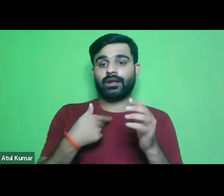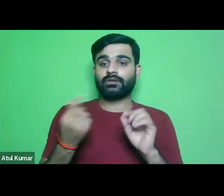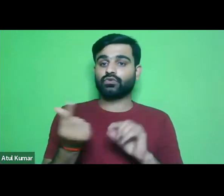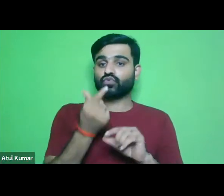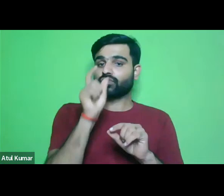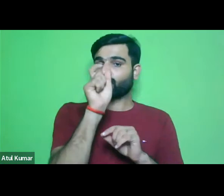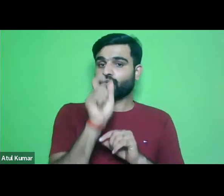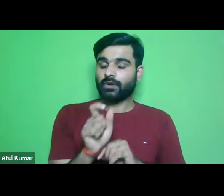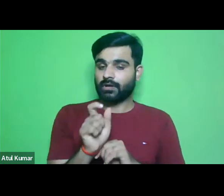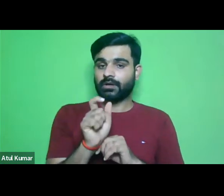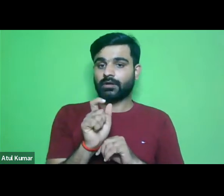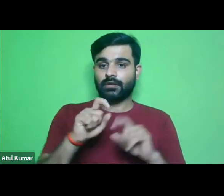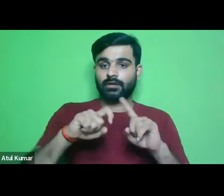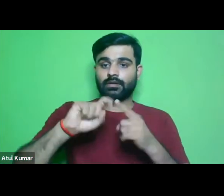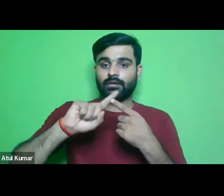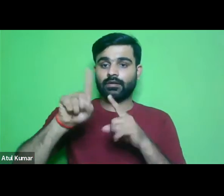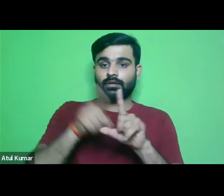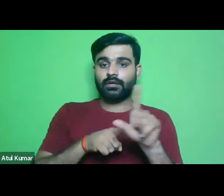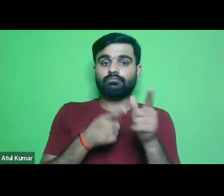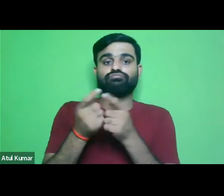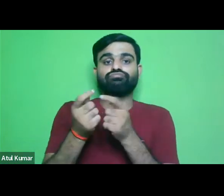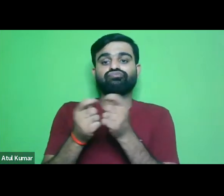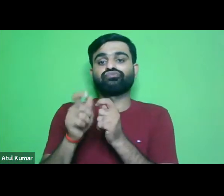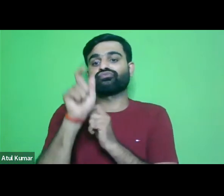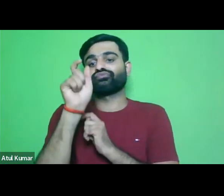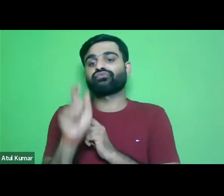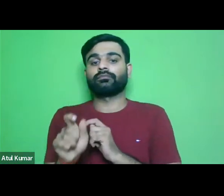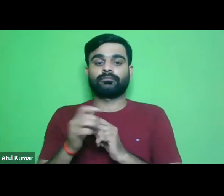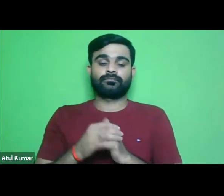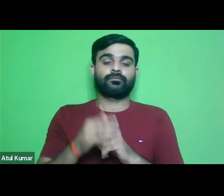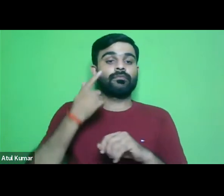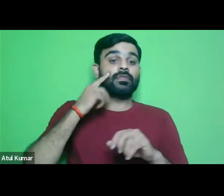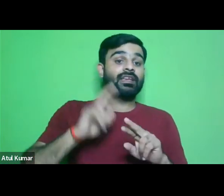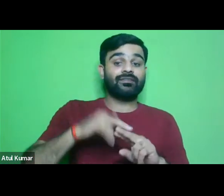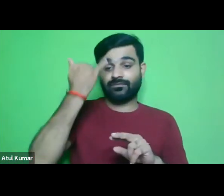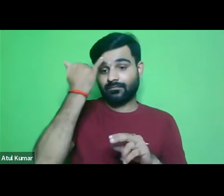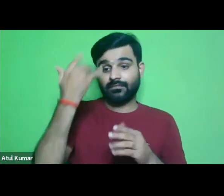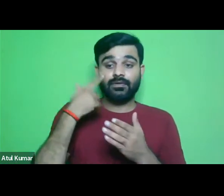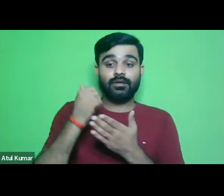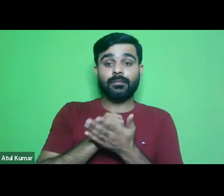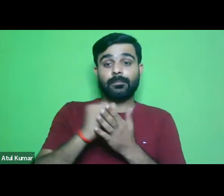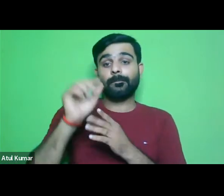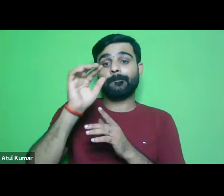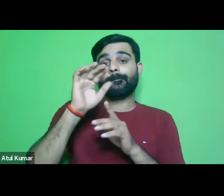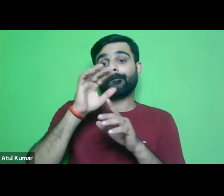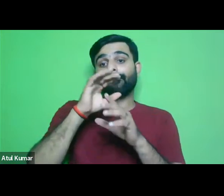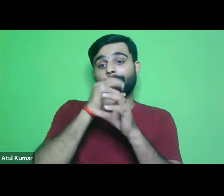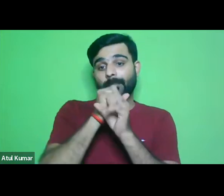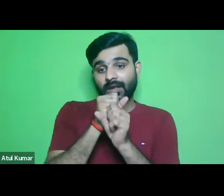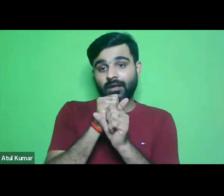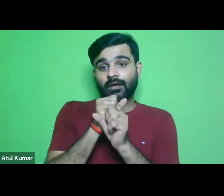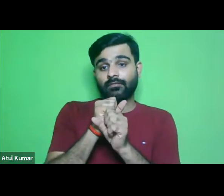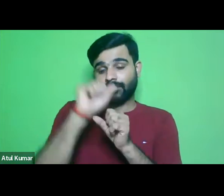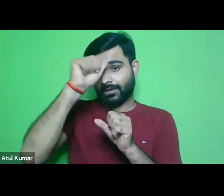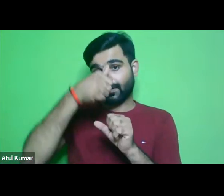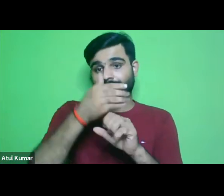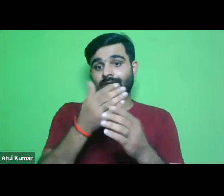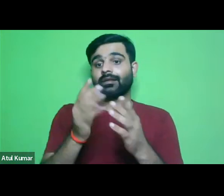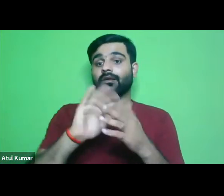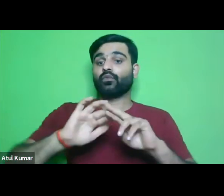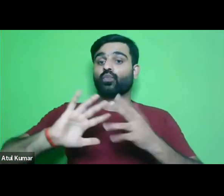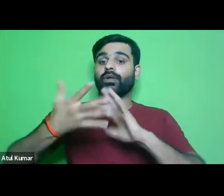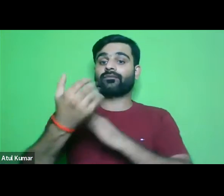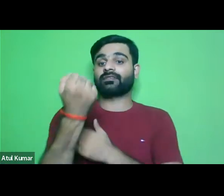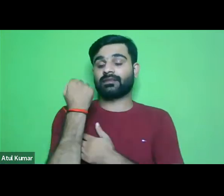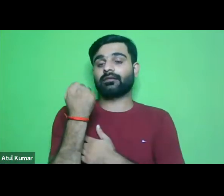now has is the key operative term there. Even the idea of whether privacy exists as a fundamental right in India has been